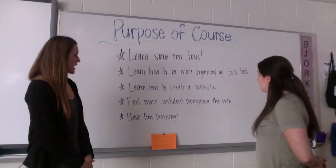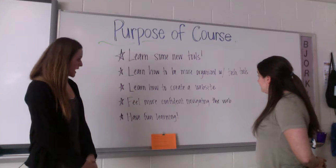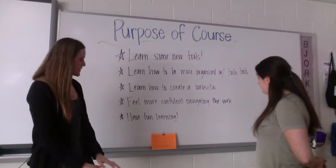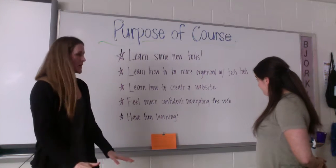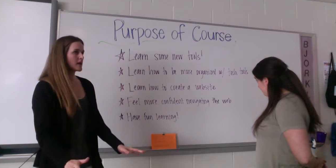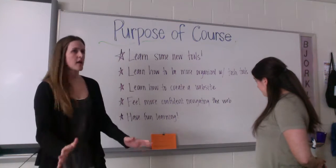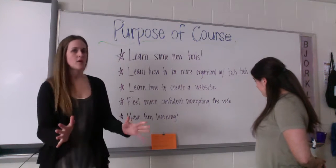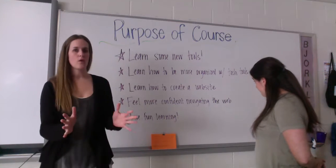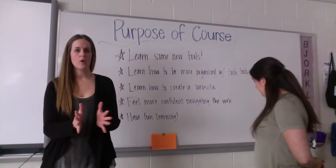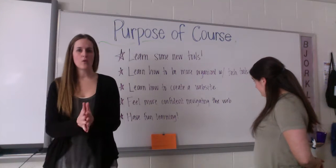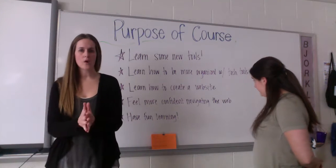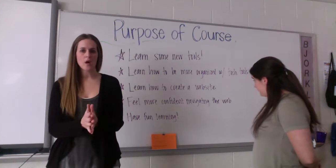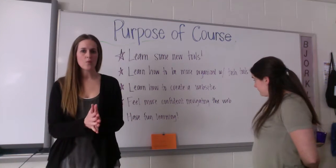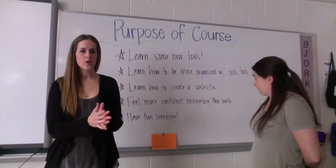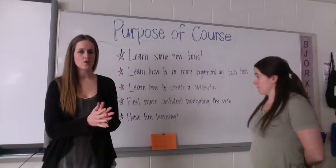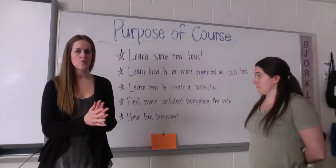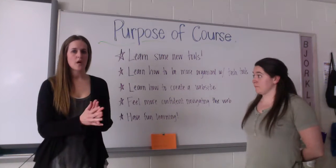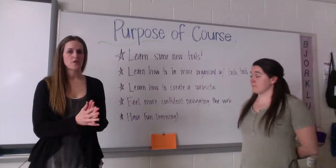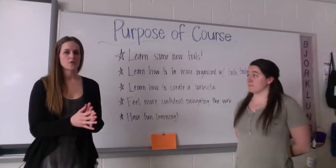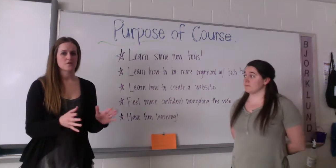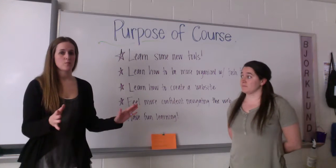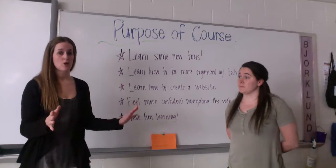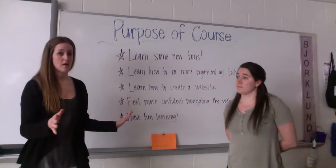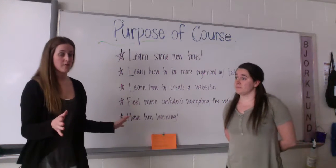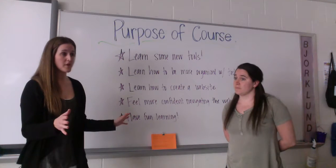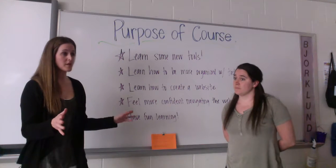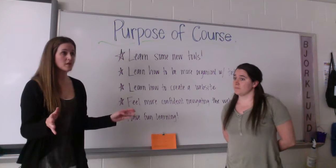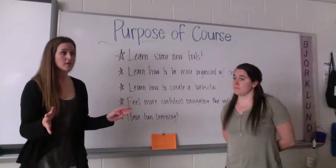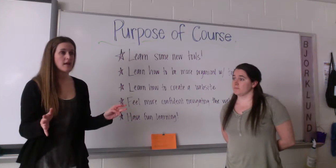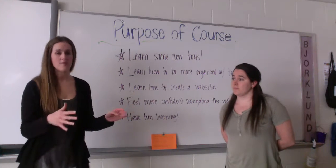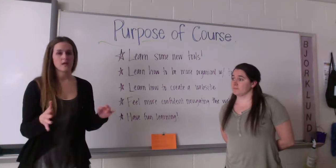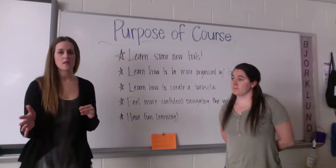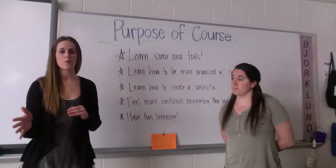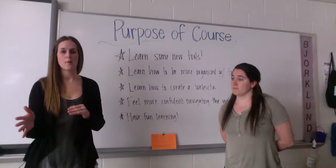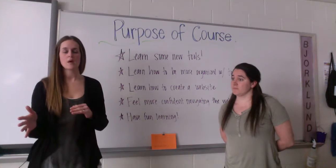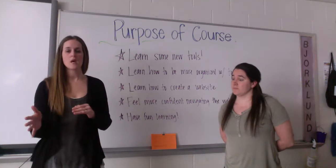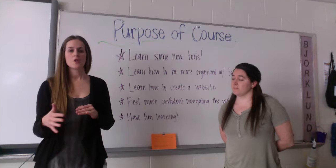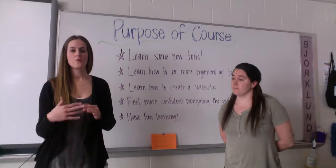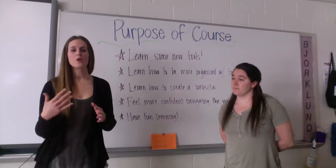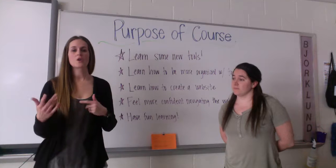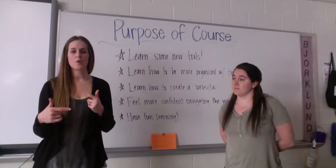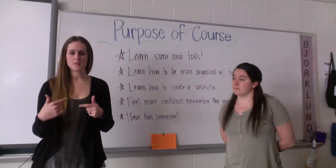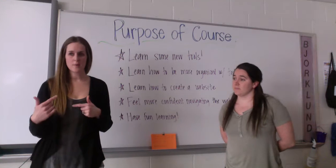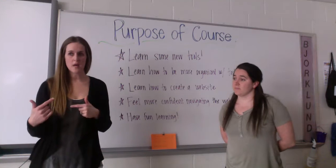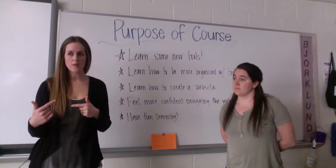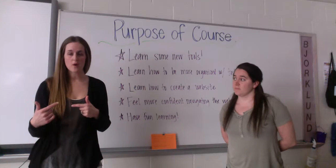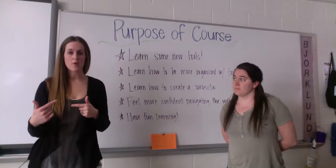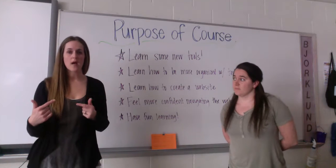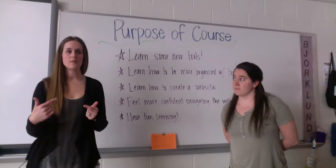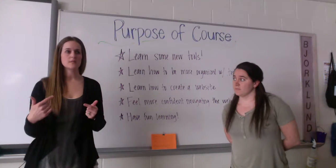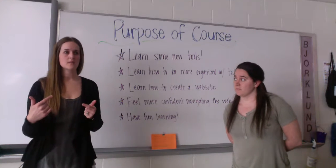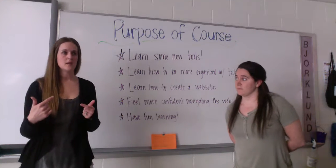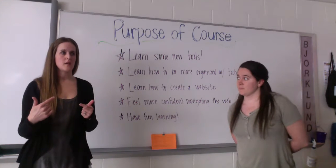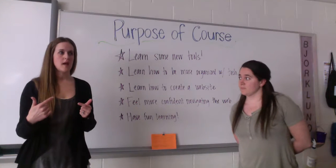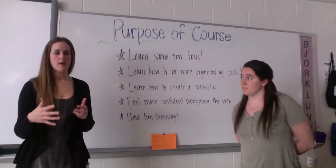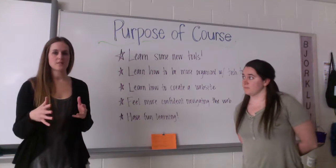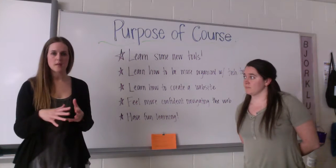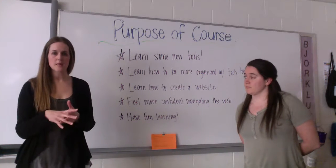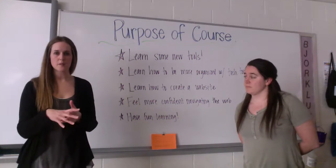and then again, overall, we also want you to just feel more confident navigating the web. You are going to be on the web. We obviously have the same